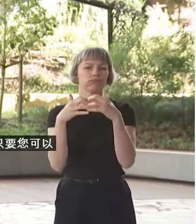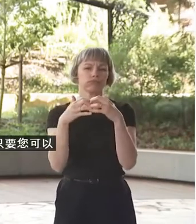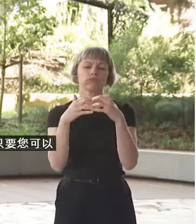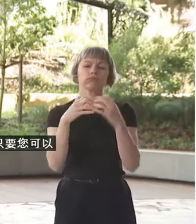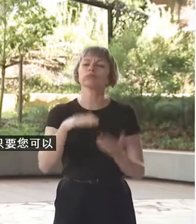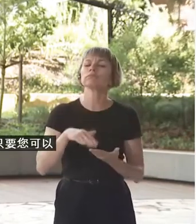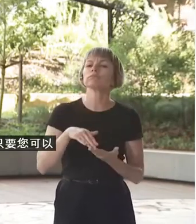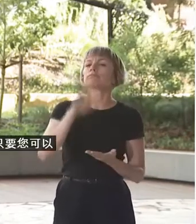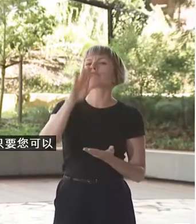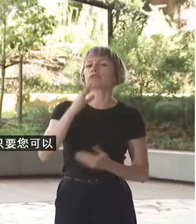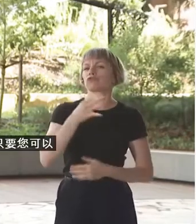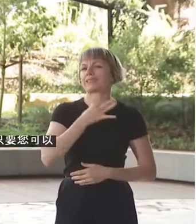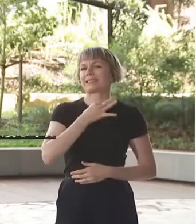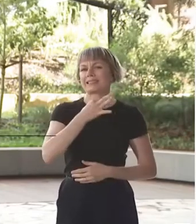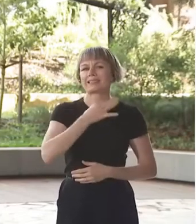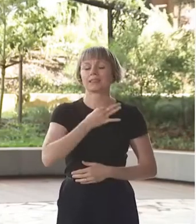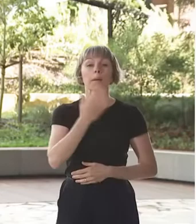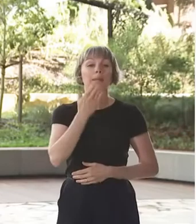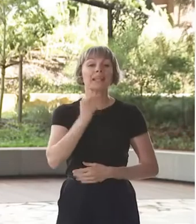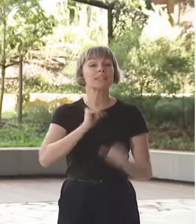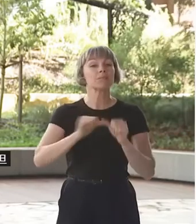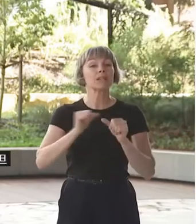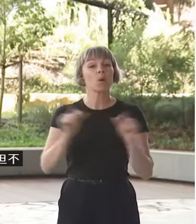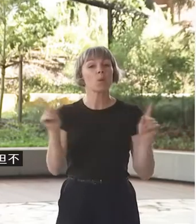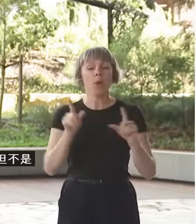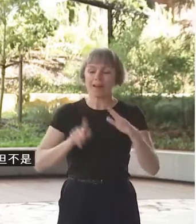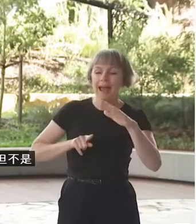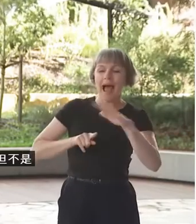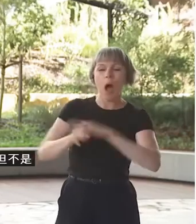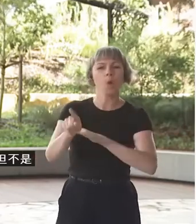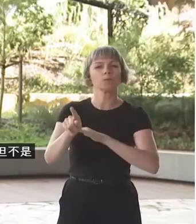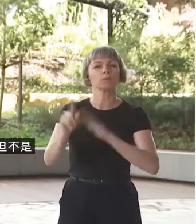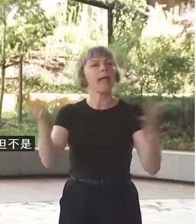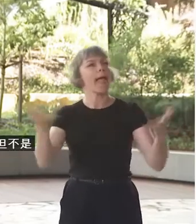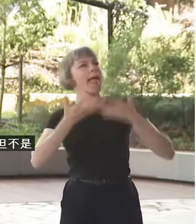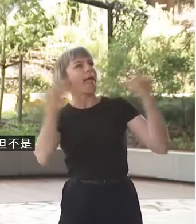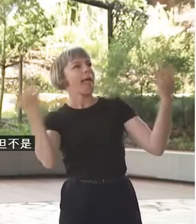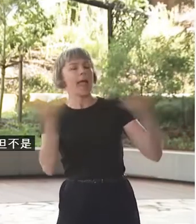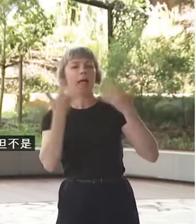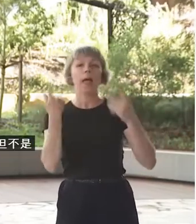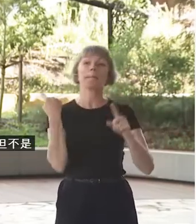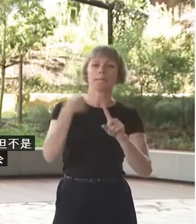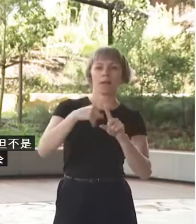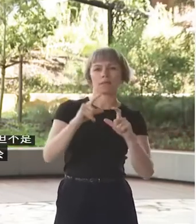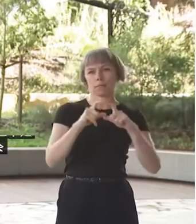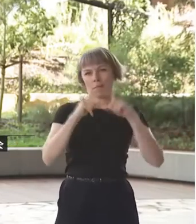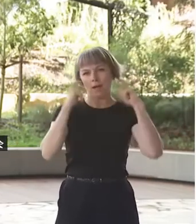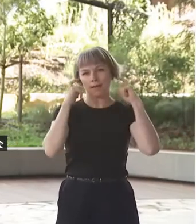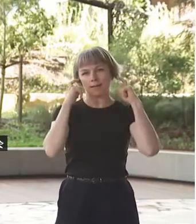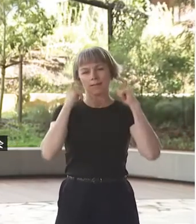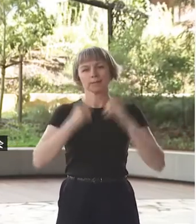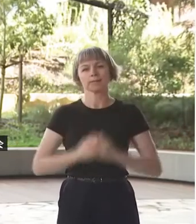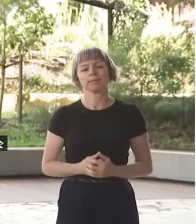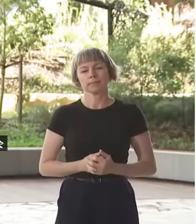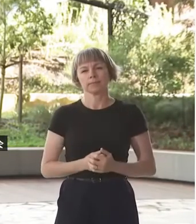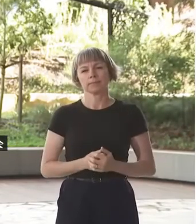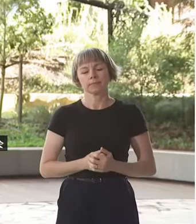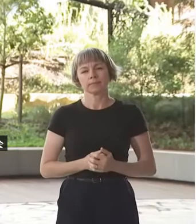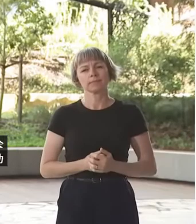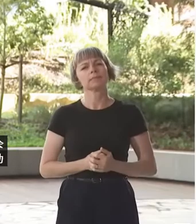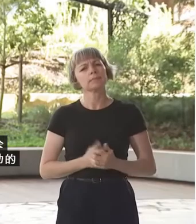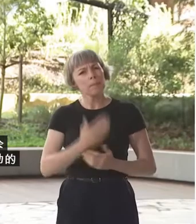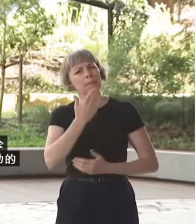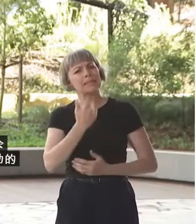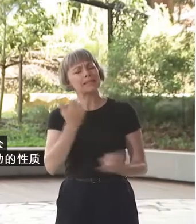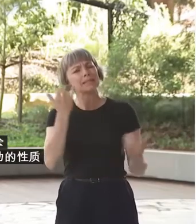ventilation, and that wearing masks provides some protection but not comprehensive protection. And we would urge everyone to consider